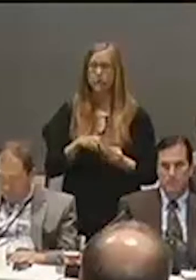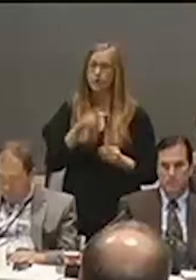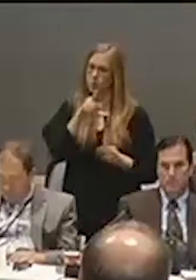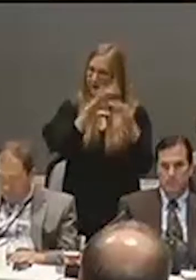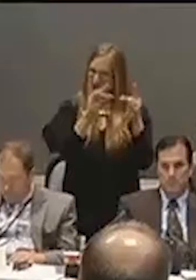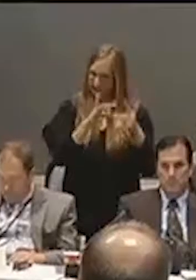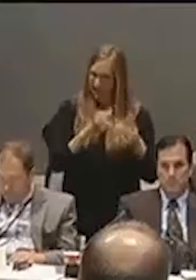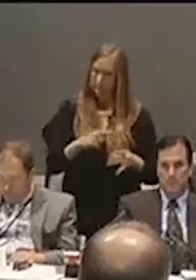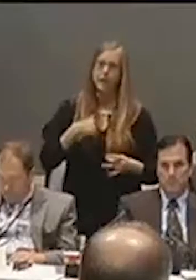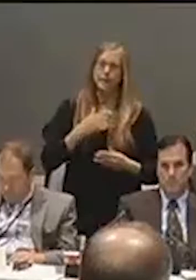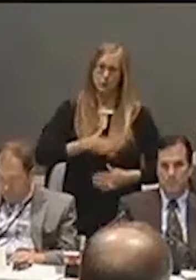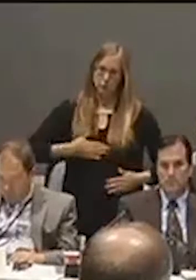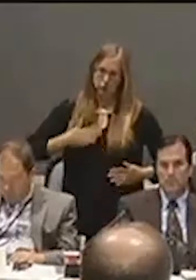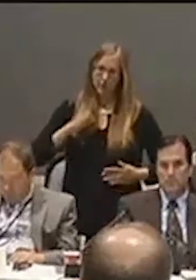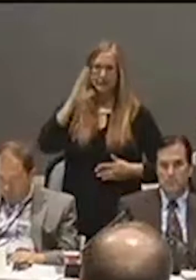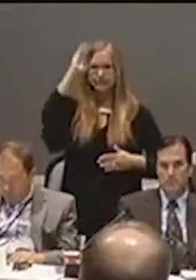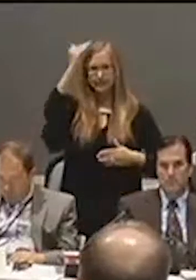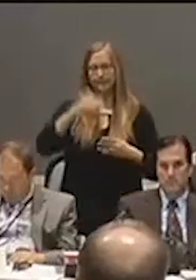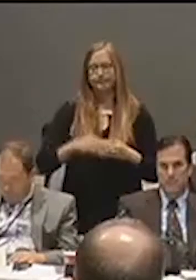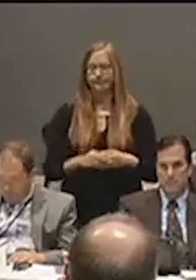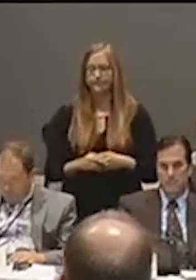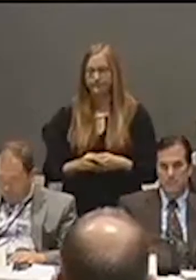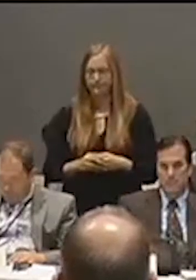really appreciate because it seemed like it was very